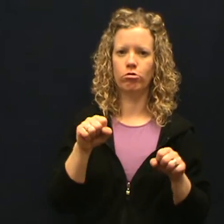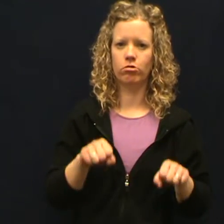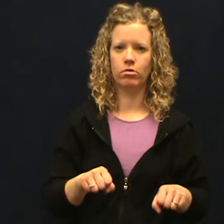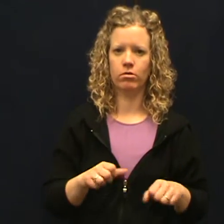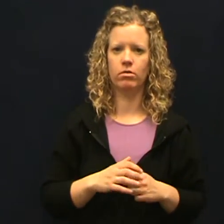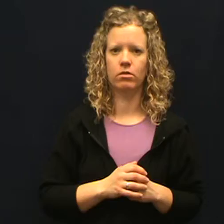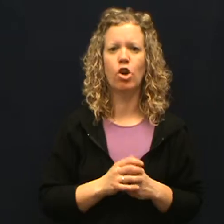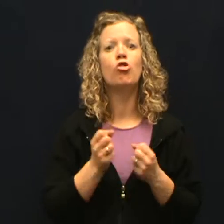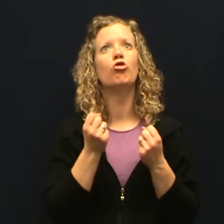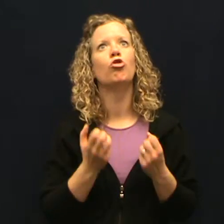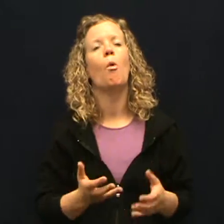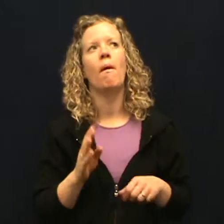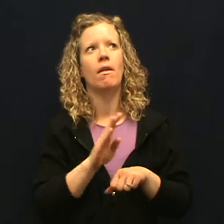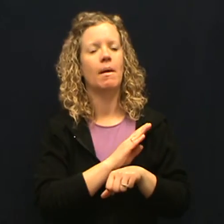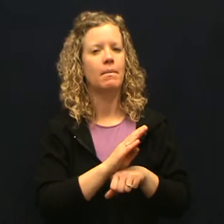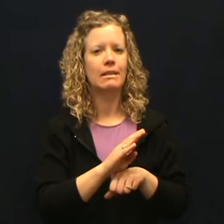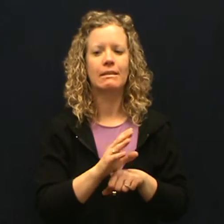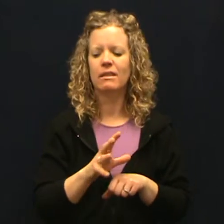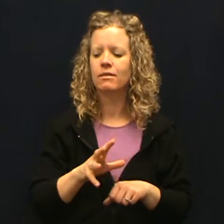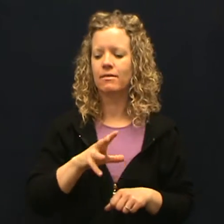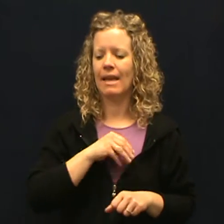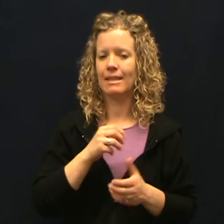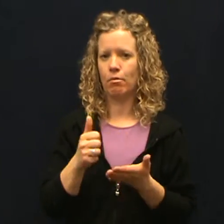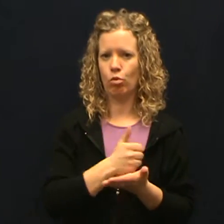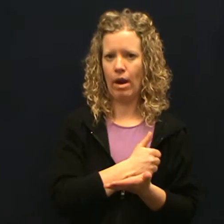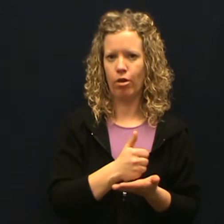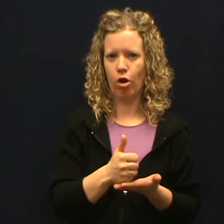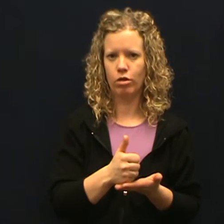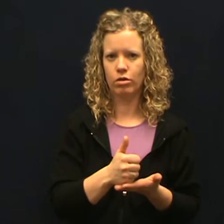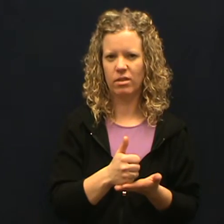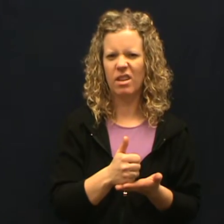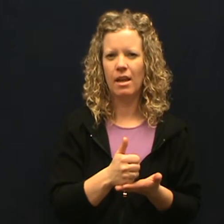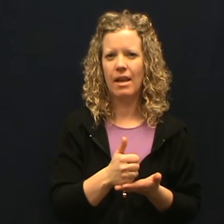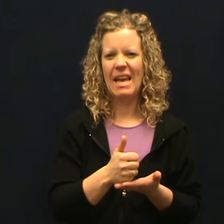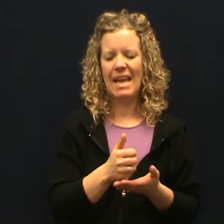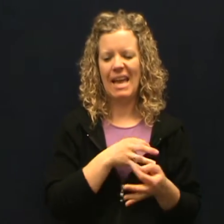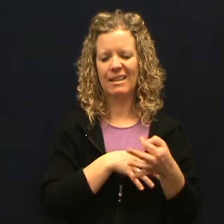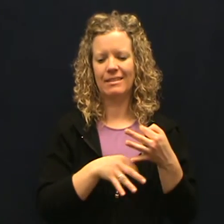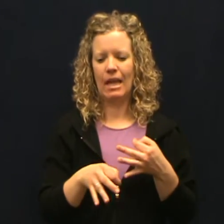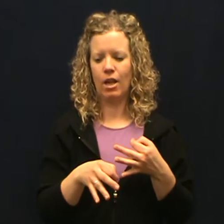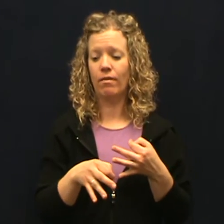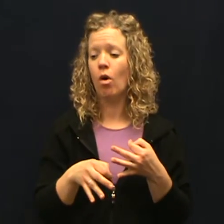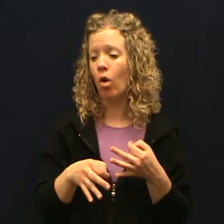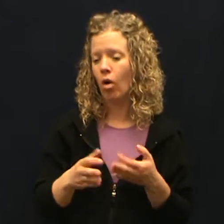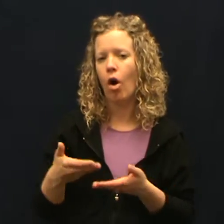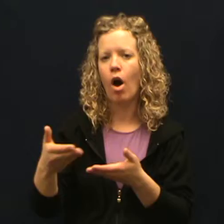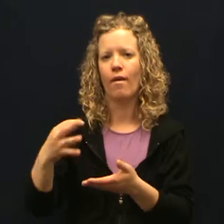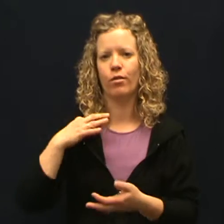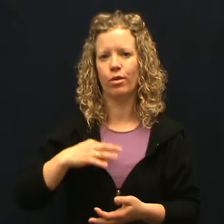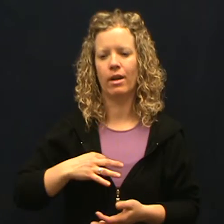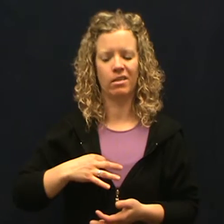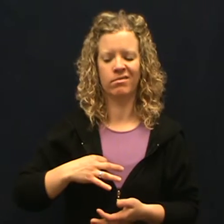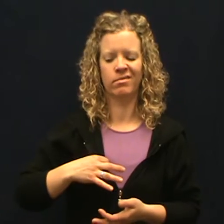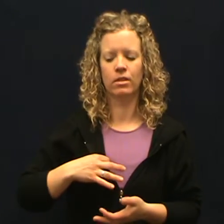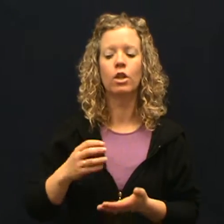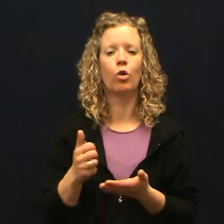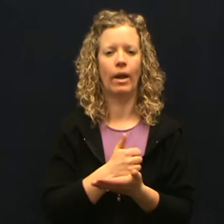that accept credit cards rather than have their own accounts. If you happen to be in a retail business,